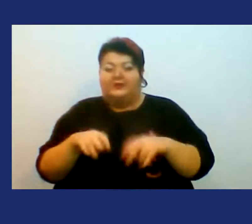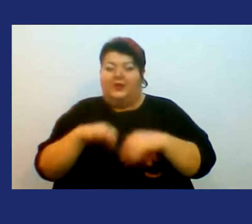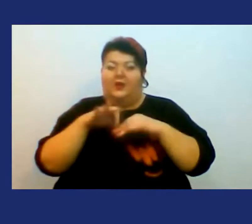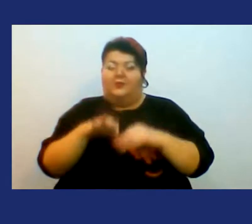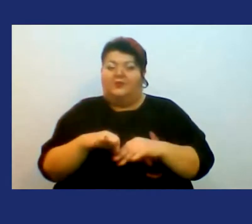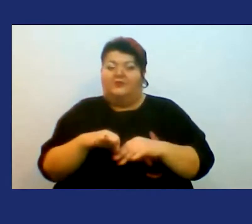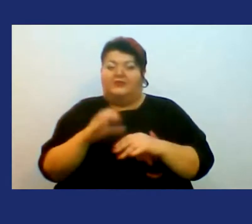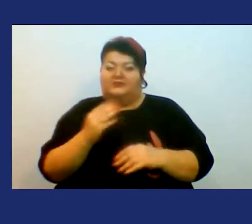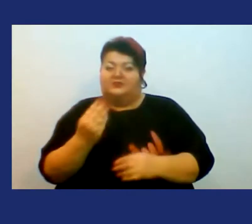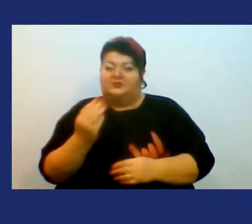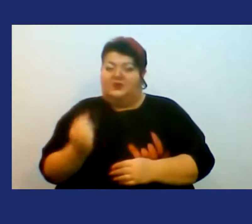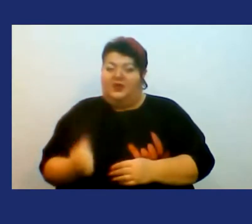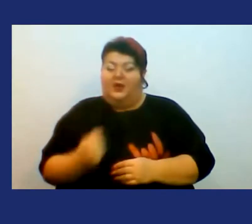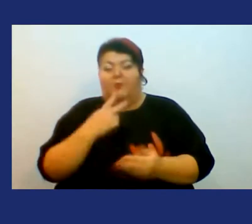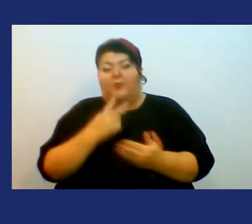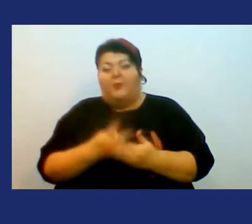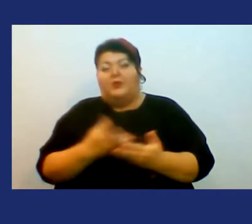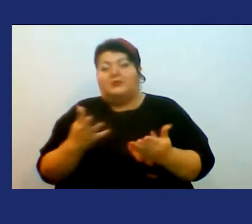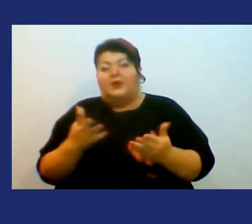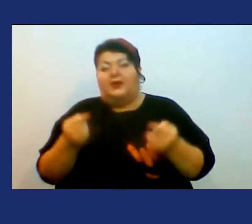take action upon. And I am